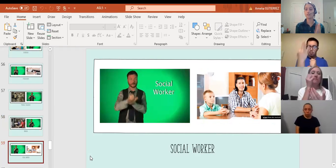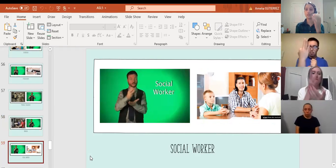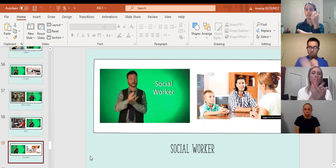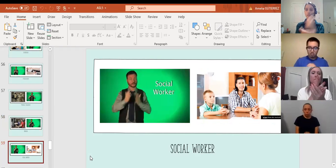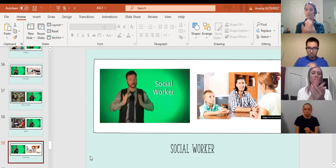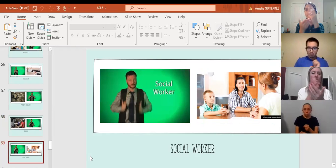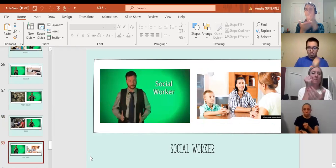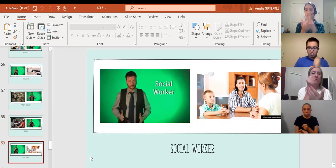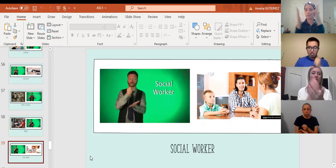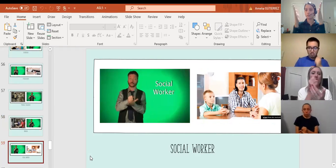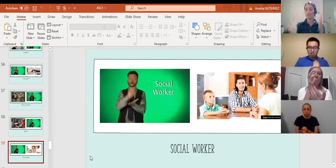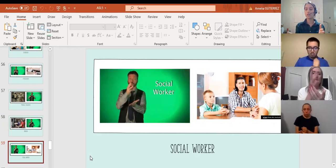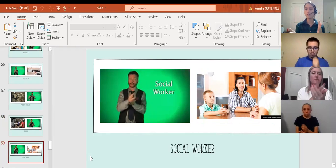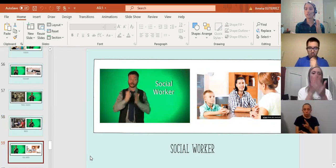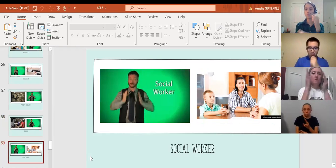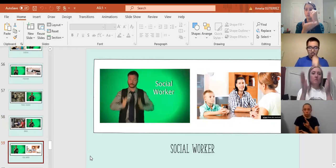person.